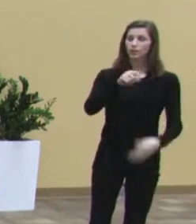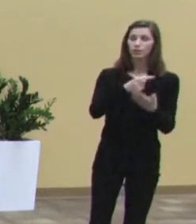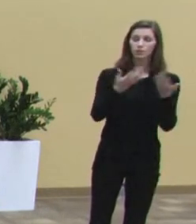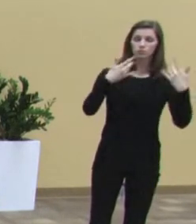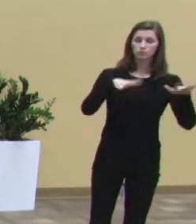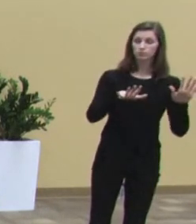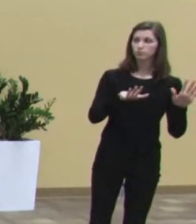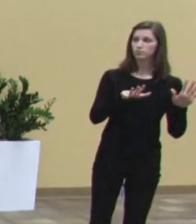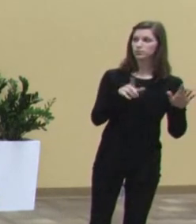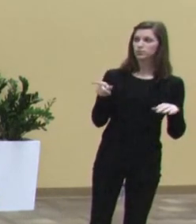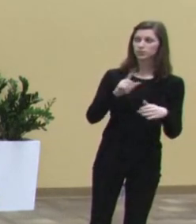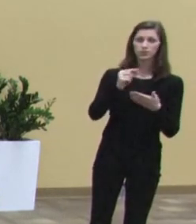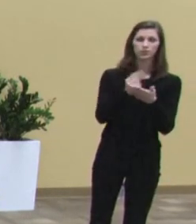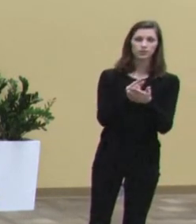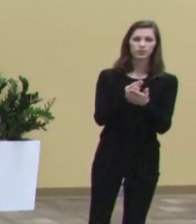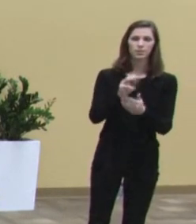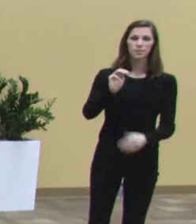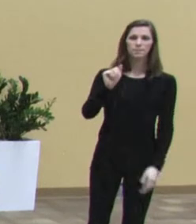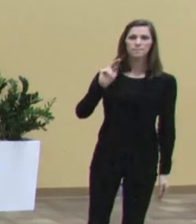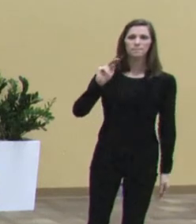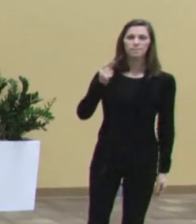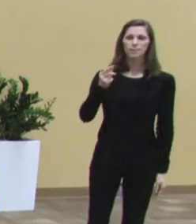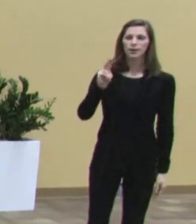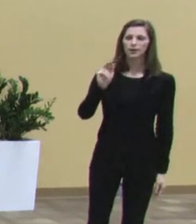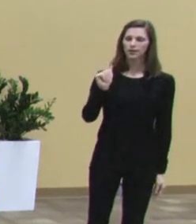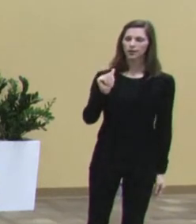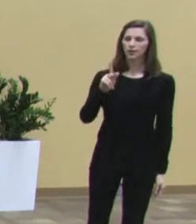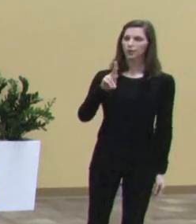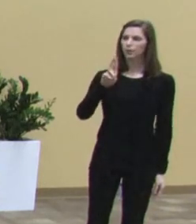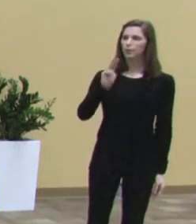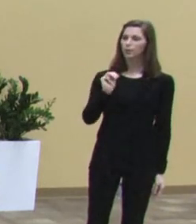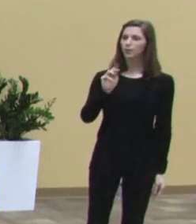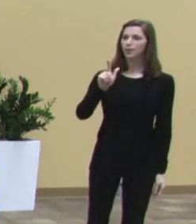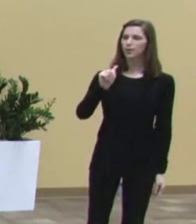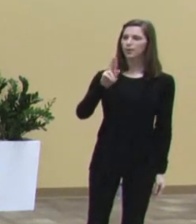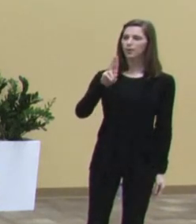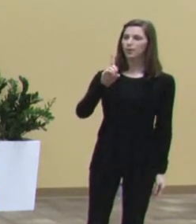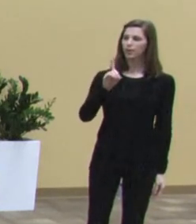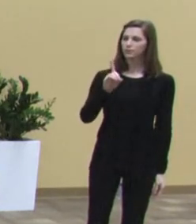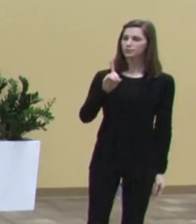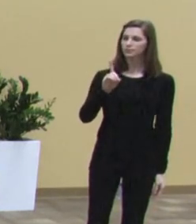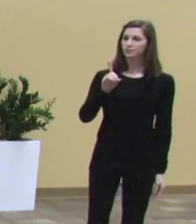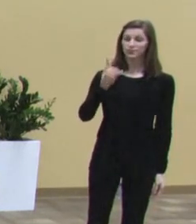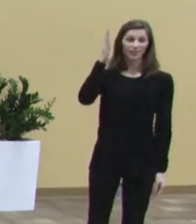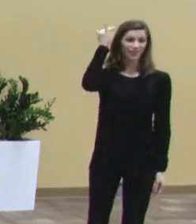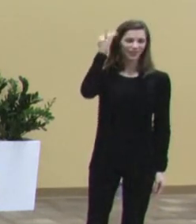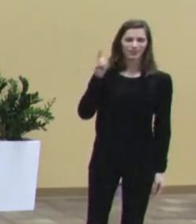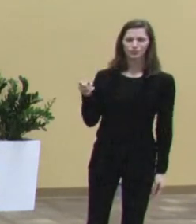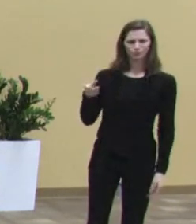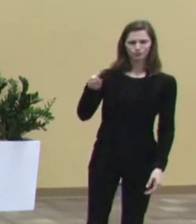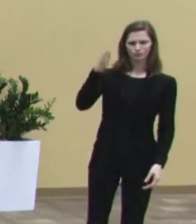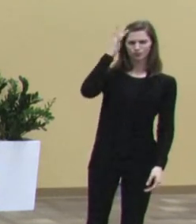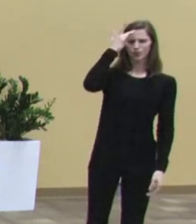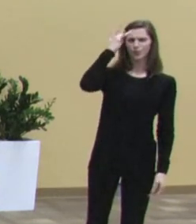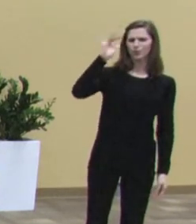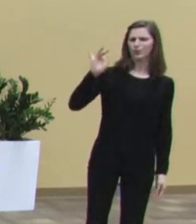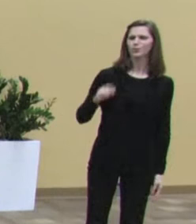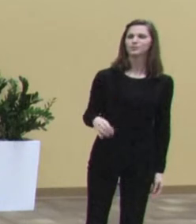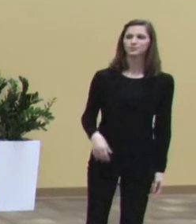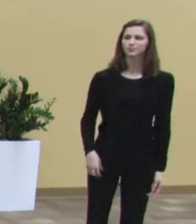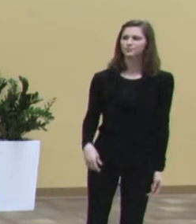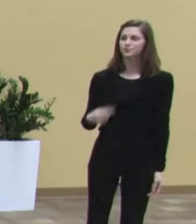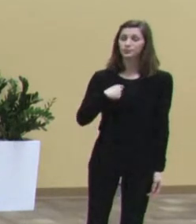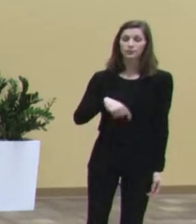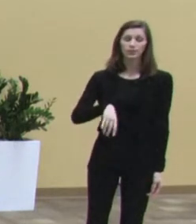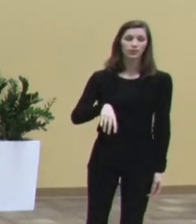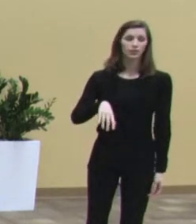graduated magna cum laude because of her academic brilliance. But then I also found that she just had this